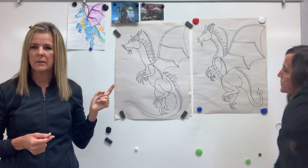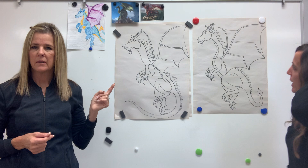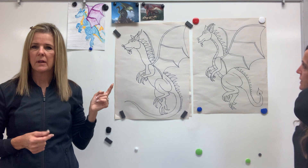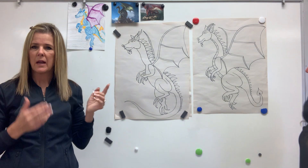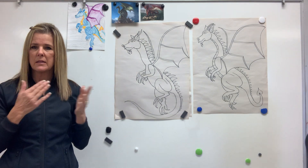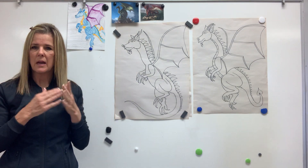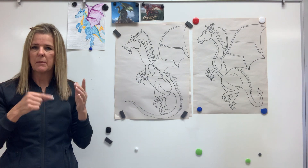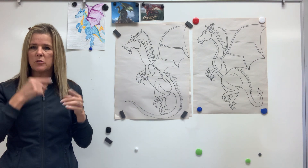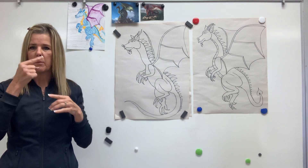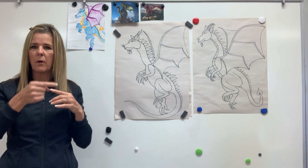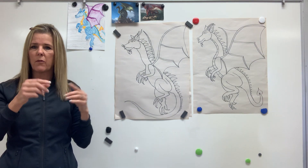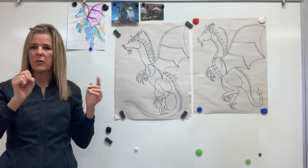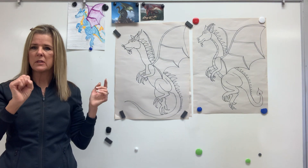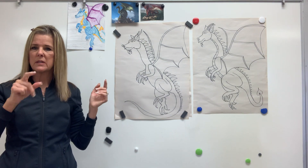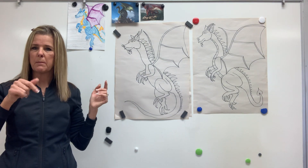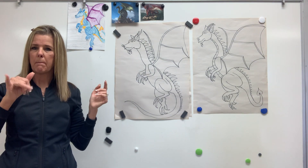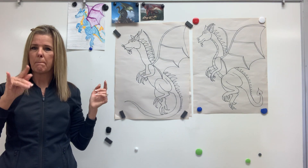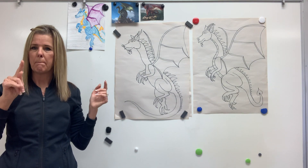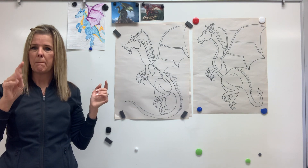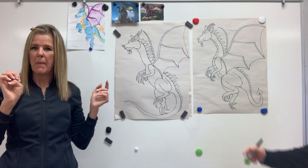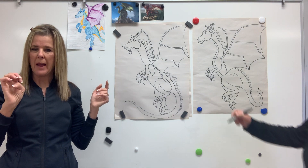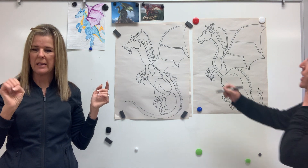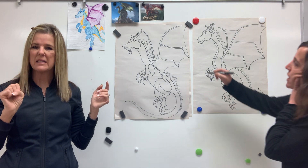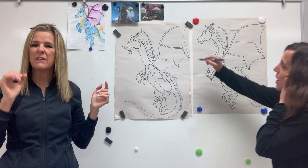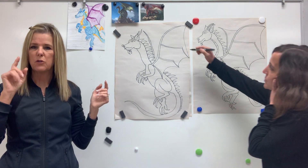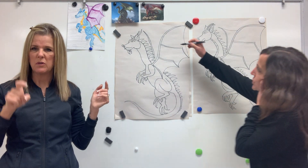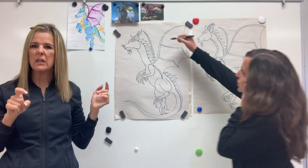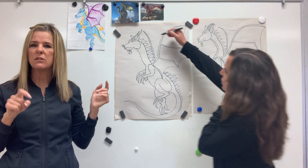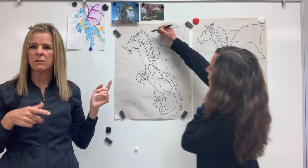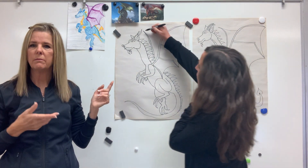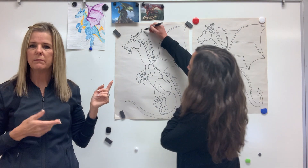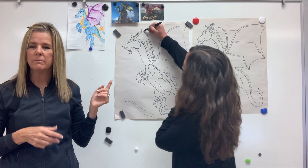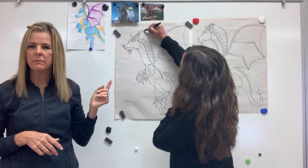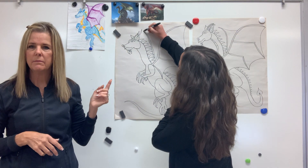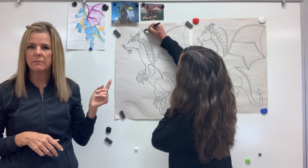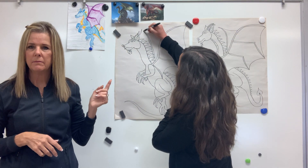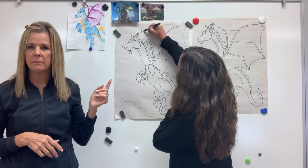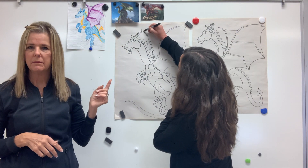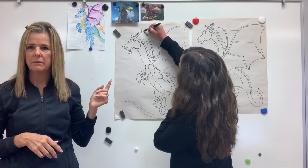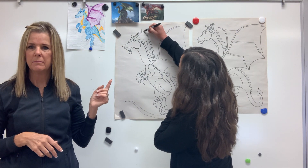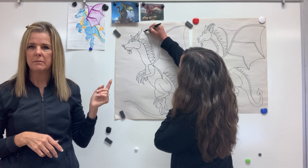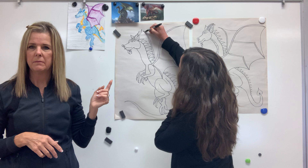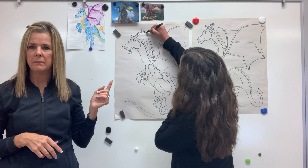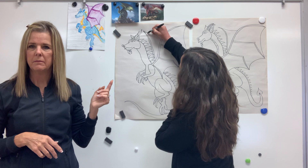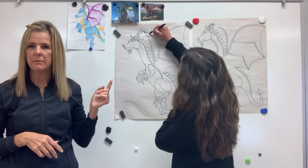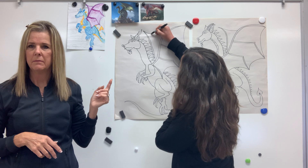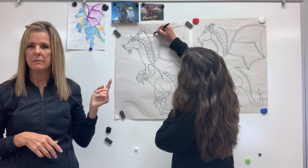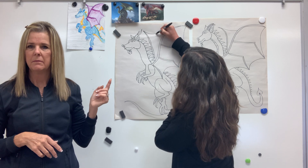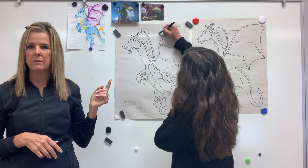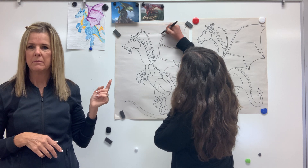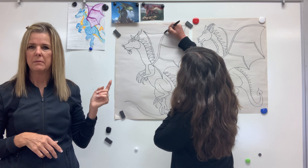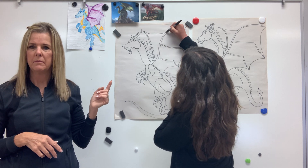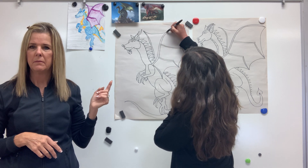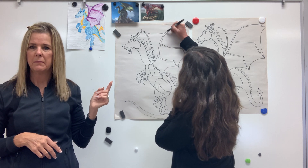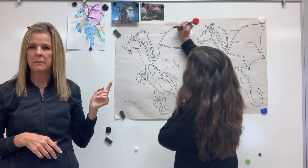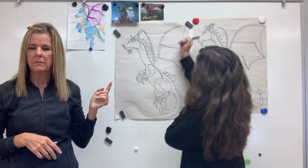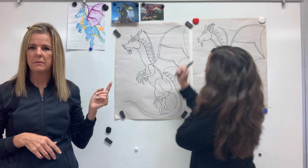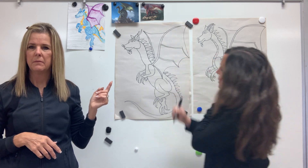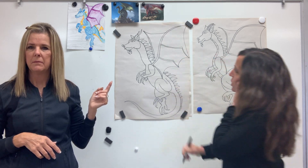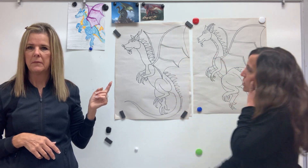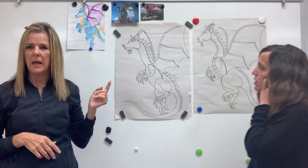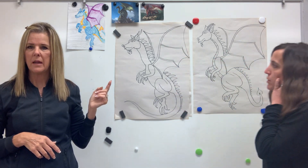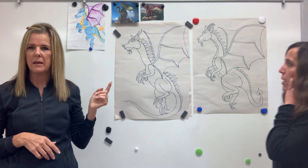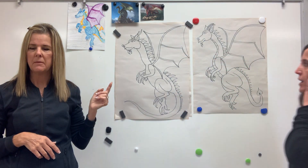jumping over his spikes if you need to. And then I'm just gonna go ahead and swing it over. I'm gonna make a curve line over, and it's just